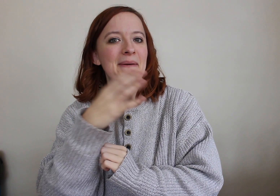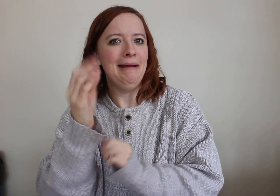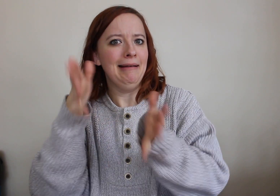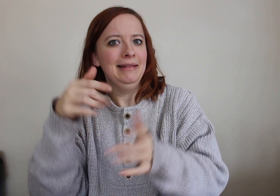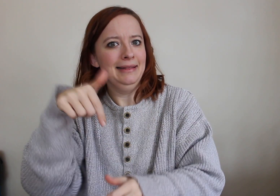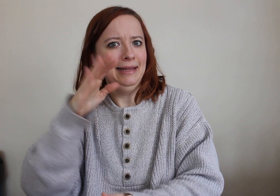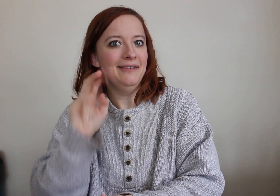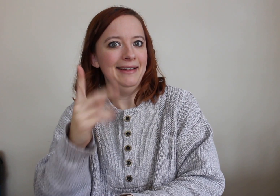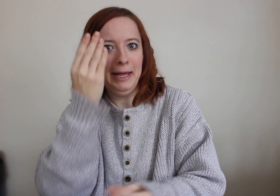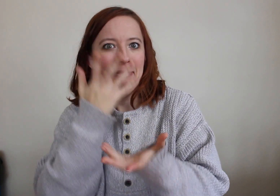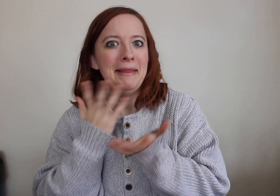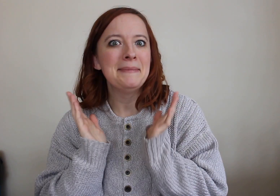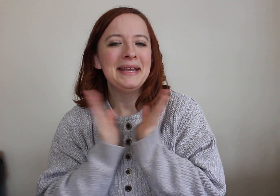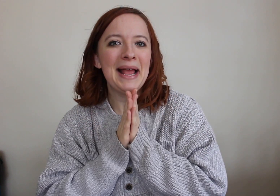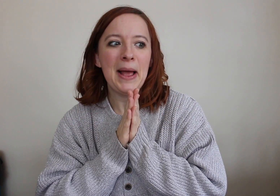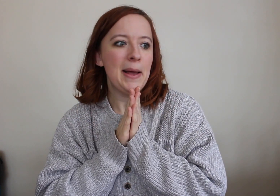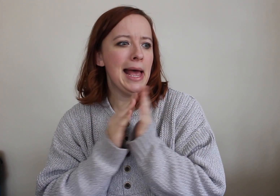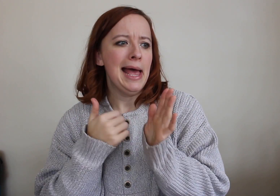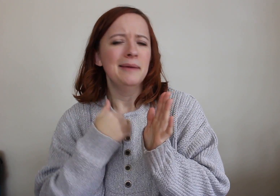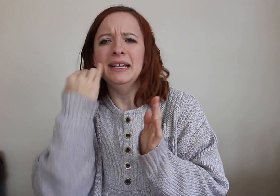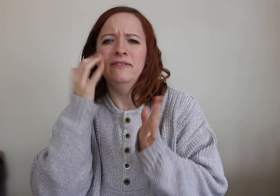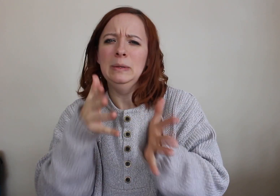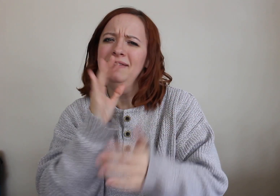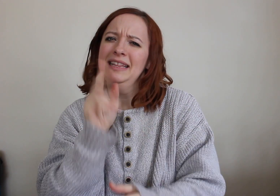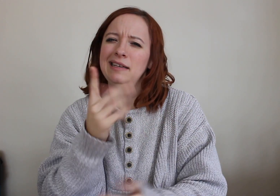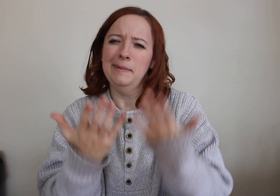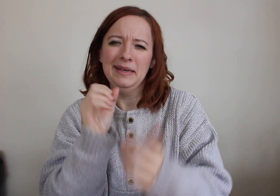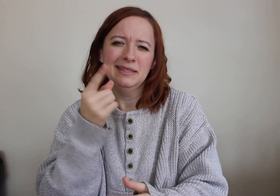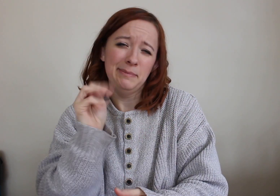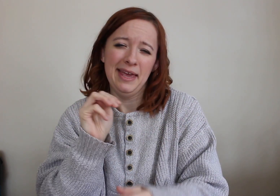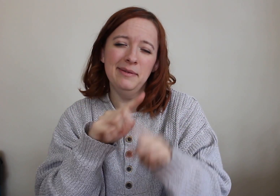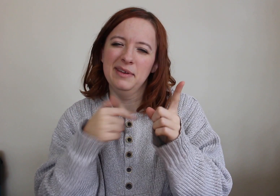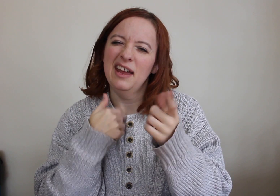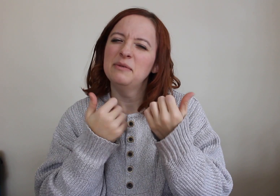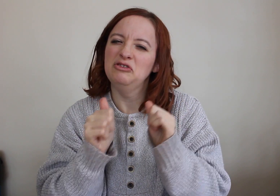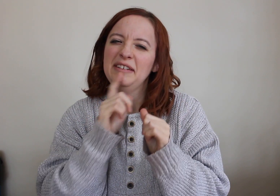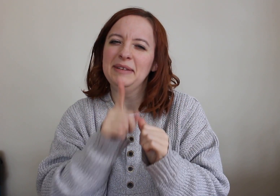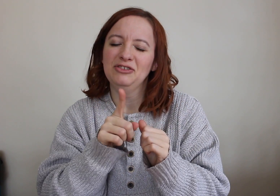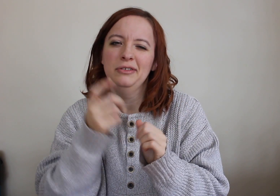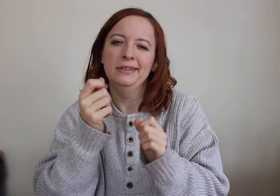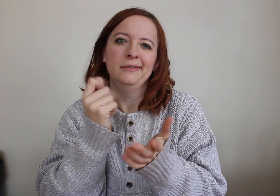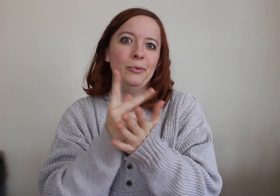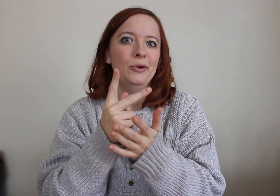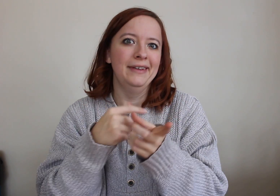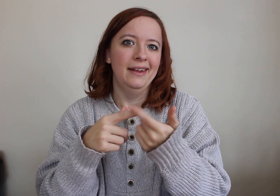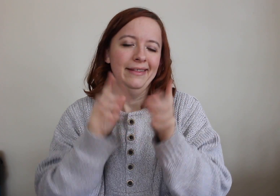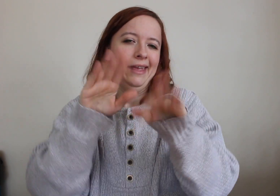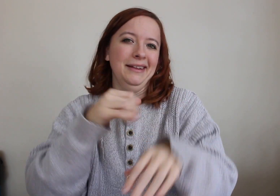video and leave a link down below. Let me know. I think if you leave a link, it might spam your comment, but I'll just make sure and I approve